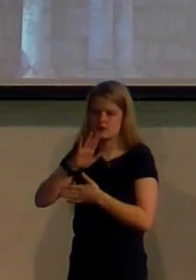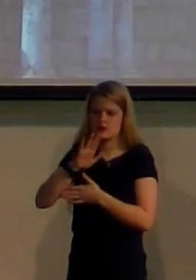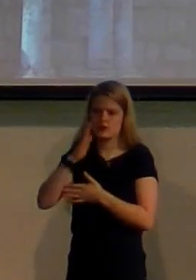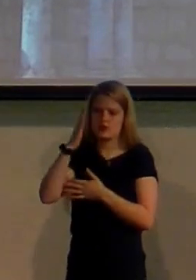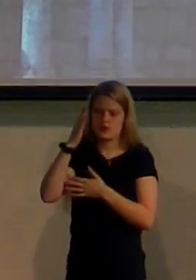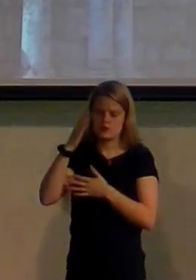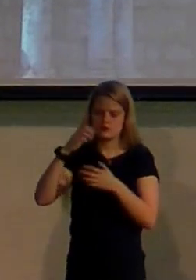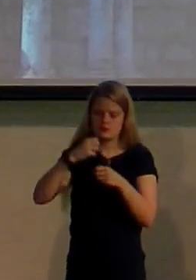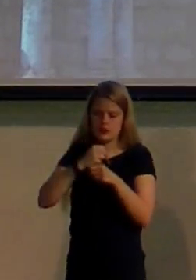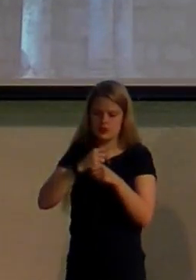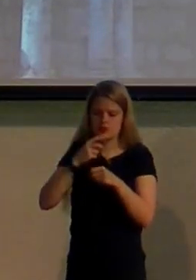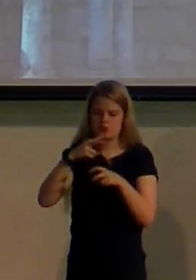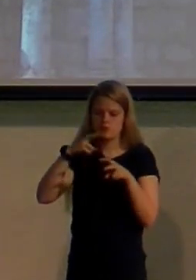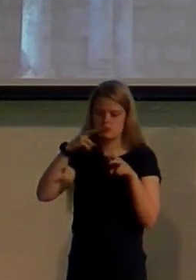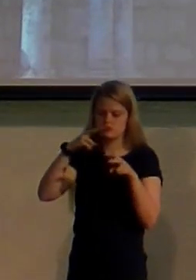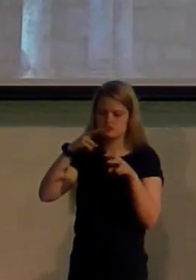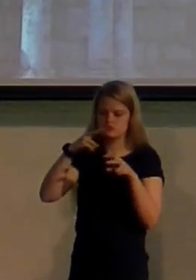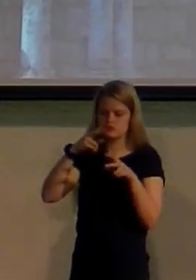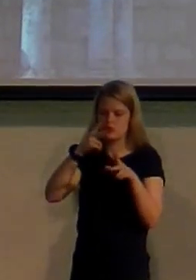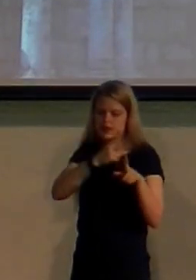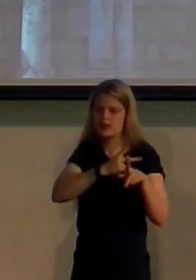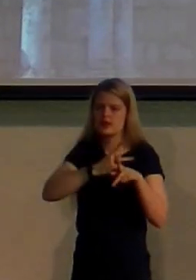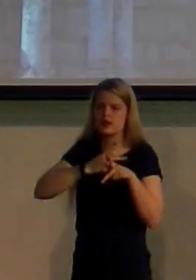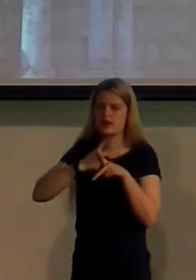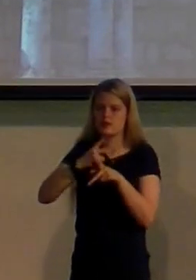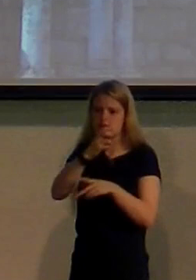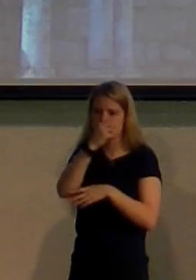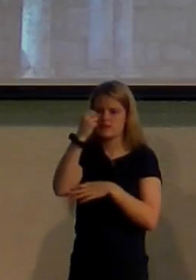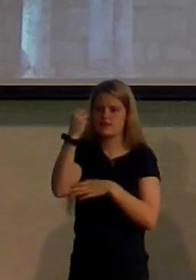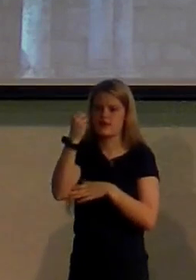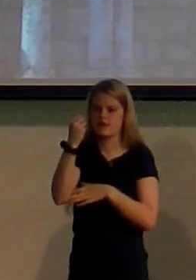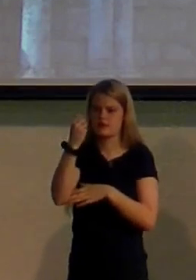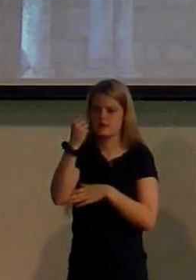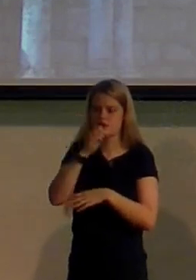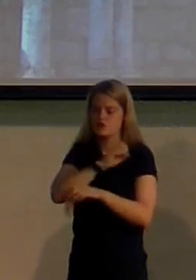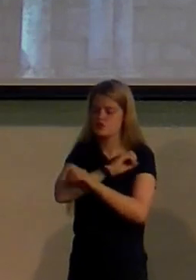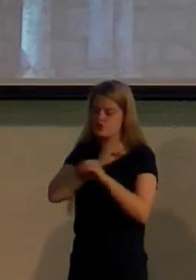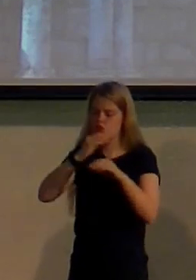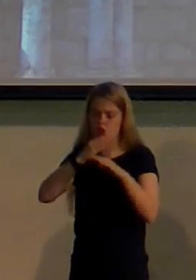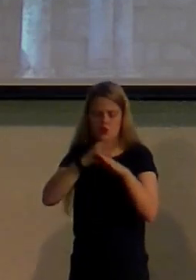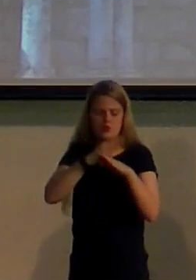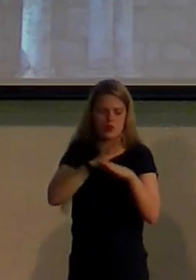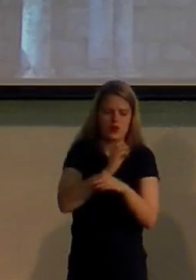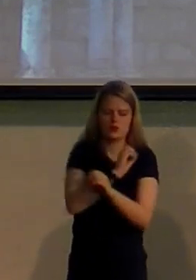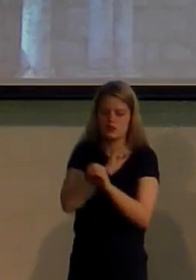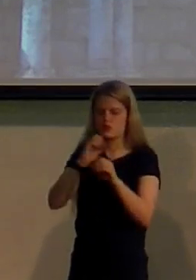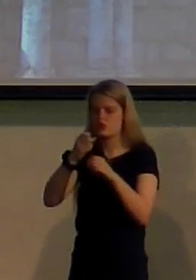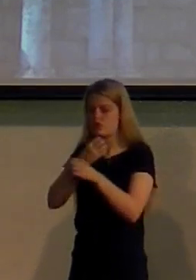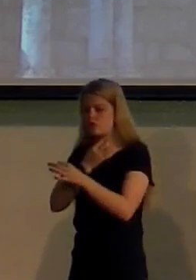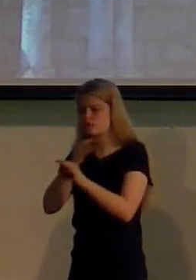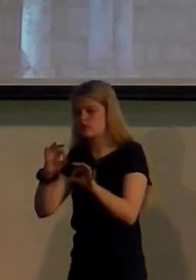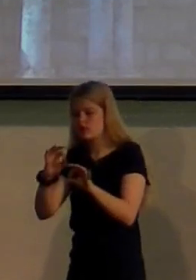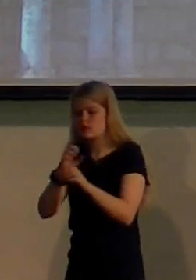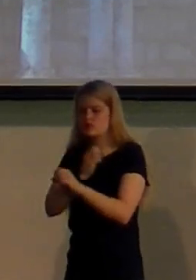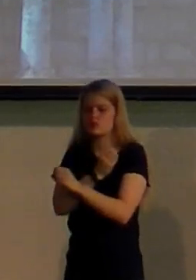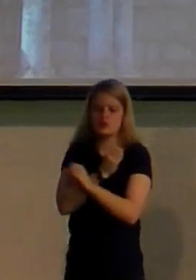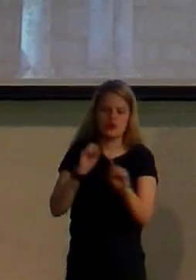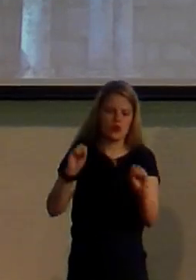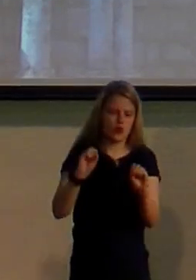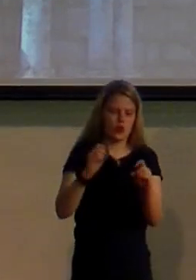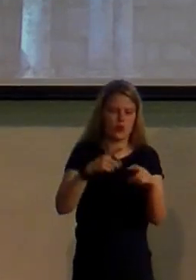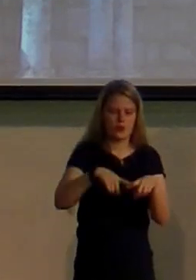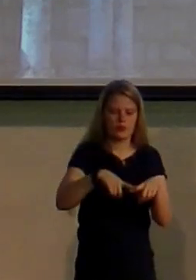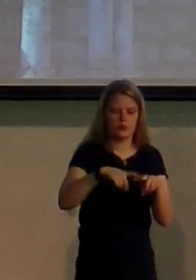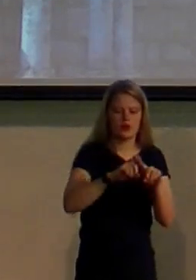day. Because they were slaves with no rights, no freedoms, no break, no time off, God said, I can